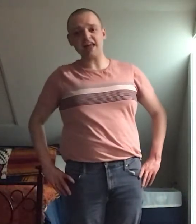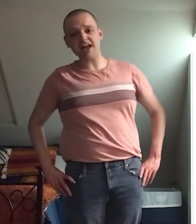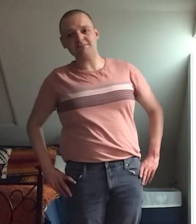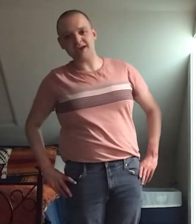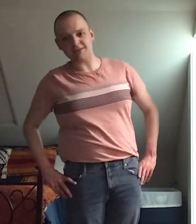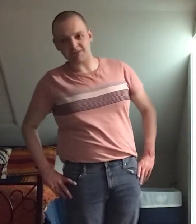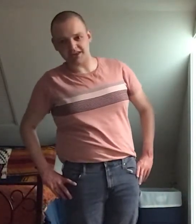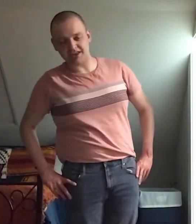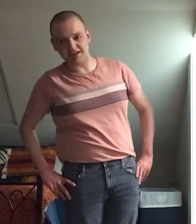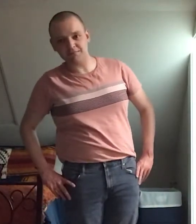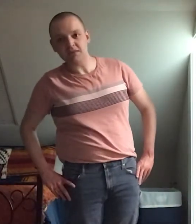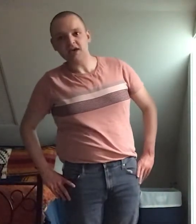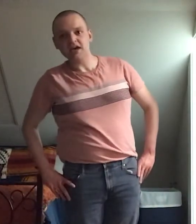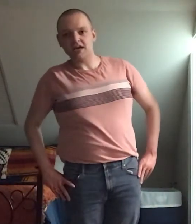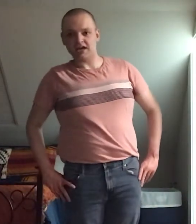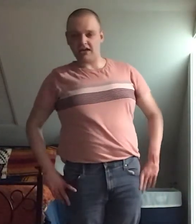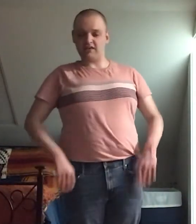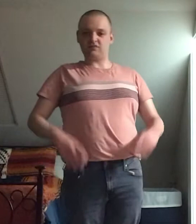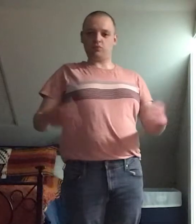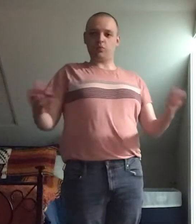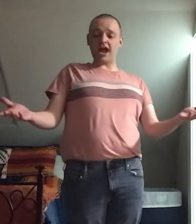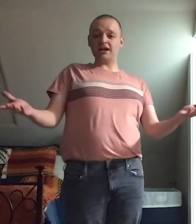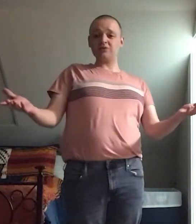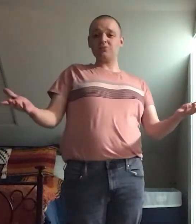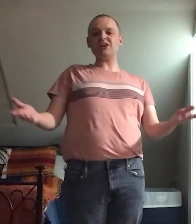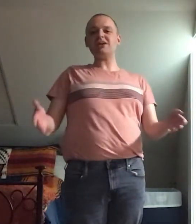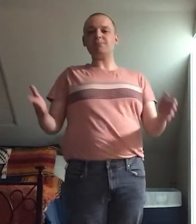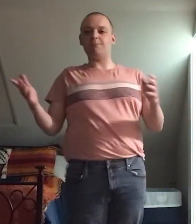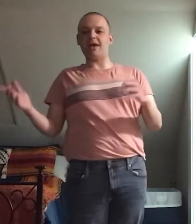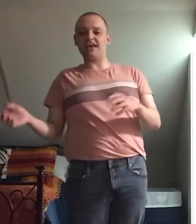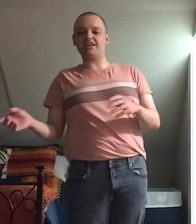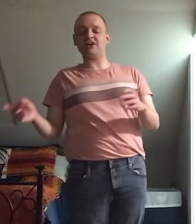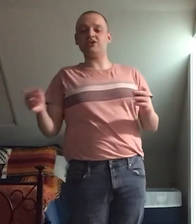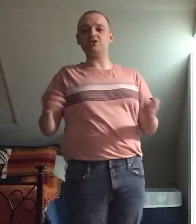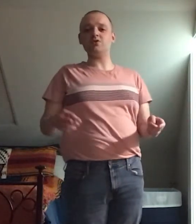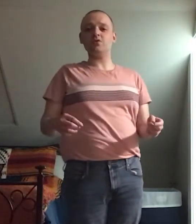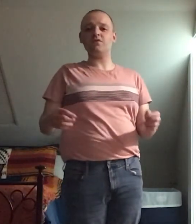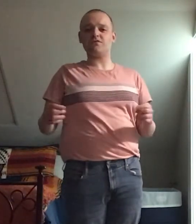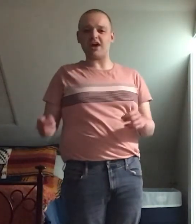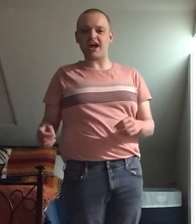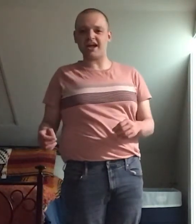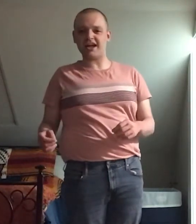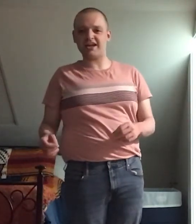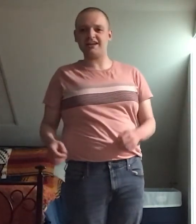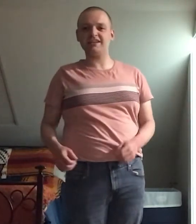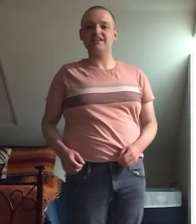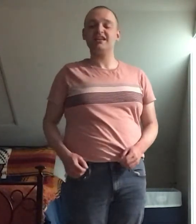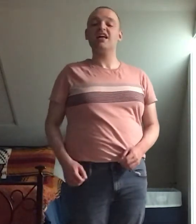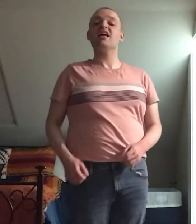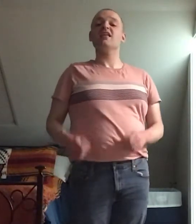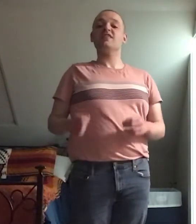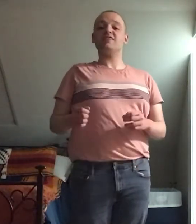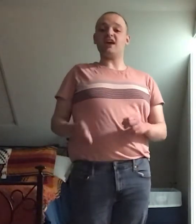life maybe is when we make a new friend.